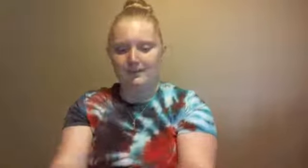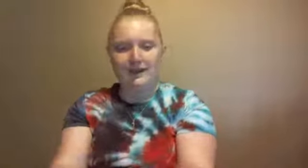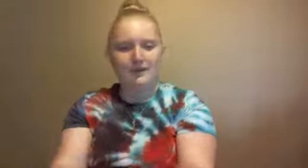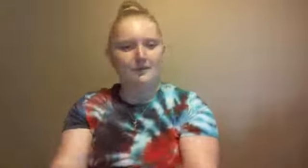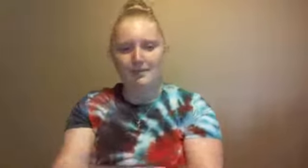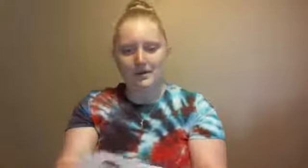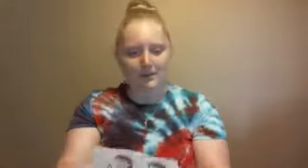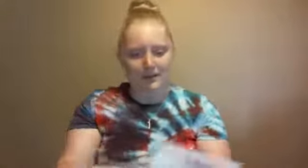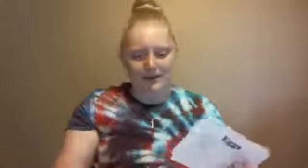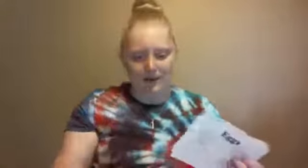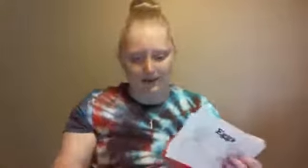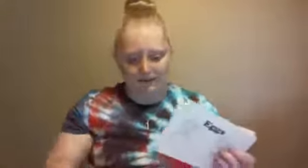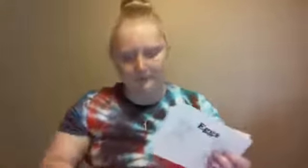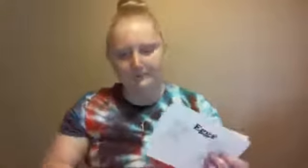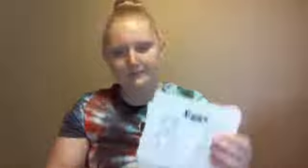Like you're flipping a pancake.